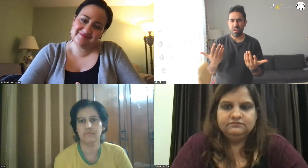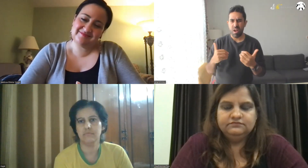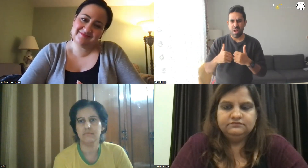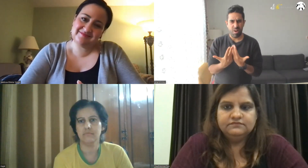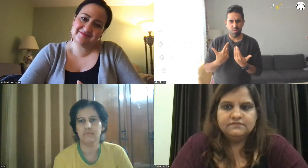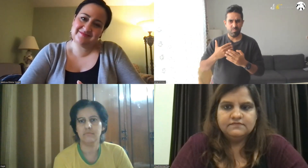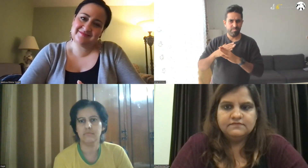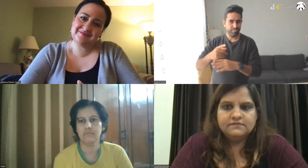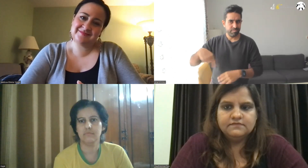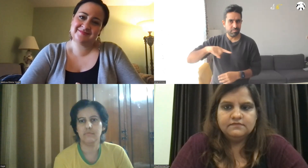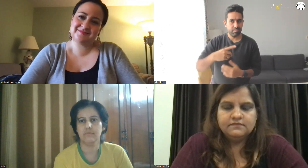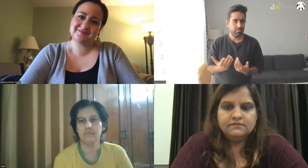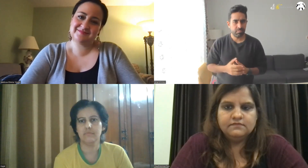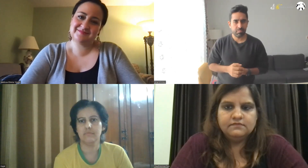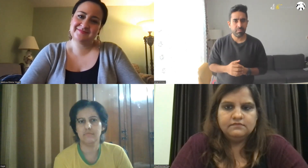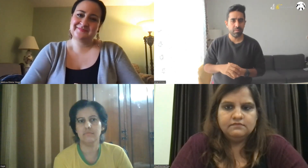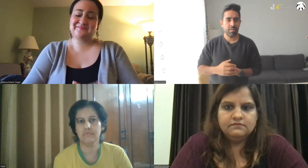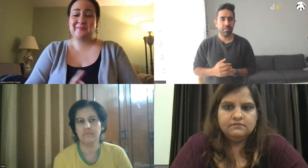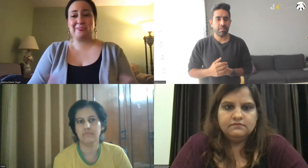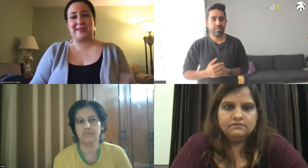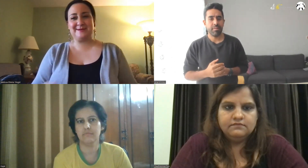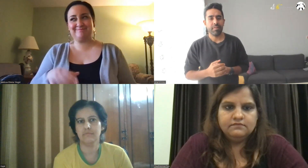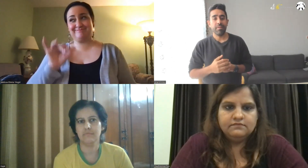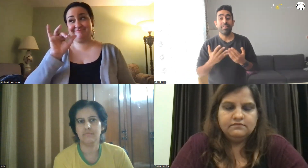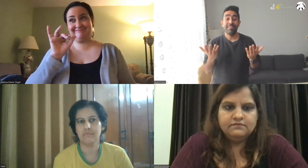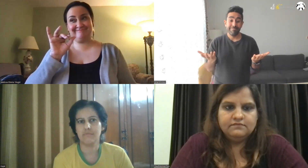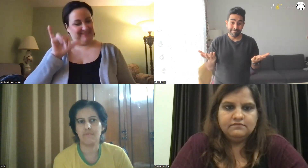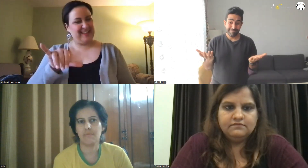or shaming or bad comments. So what do you have to say for that?